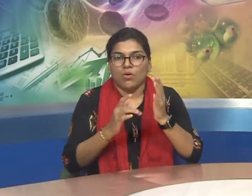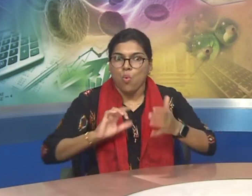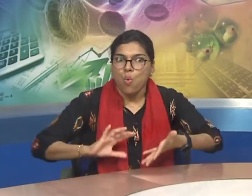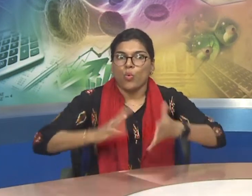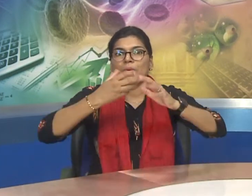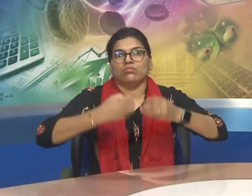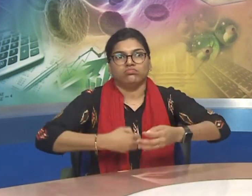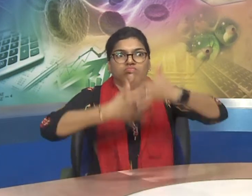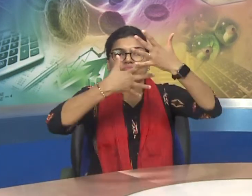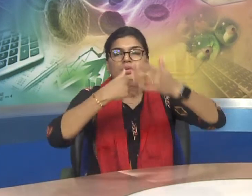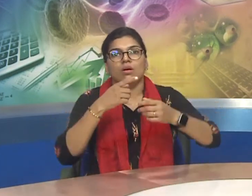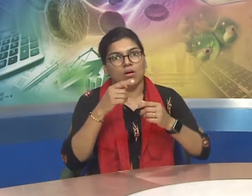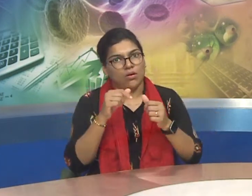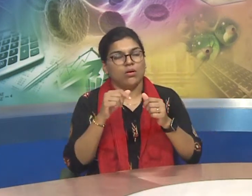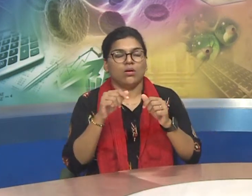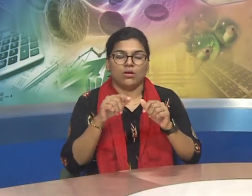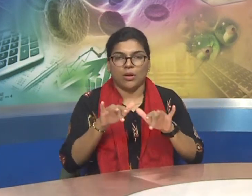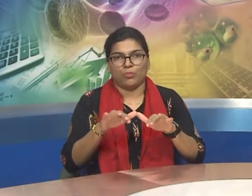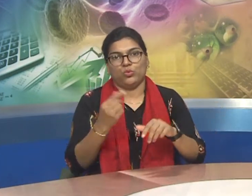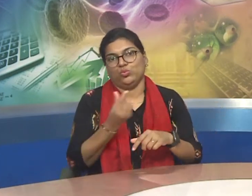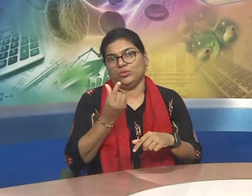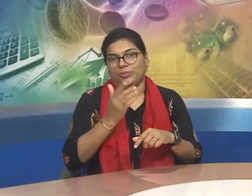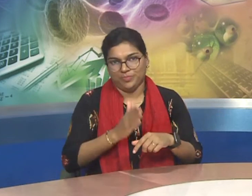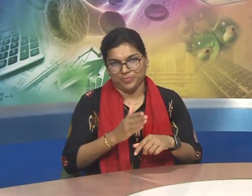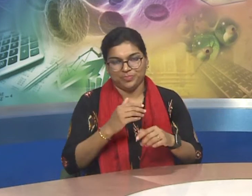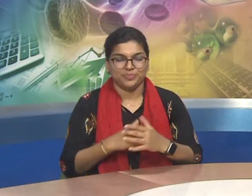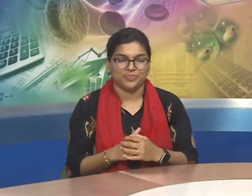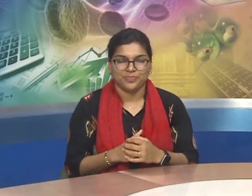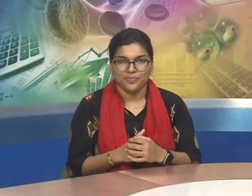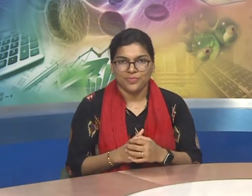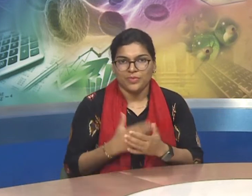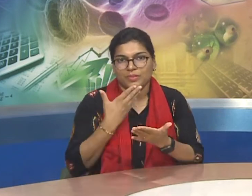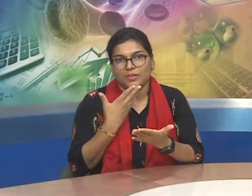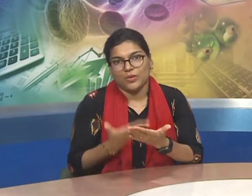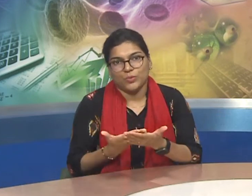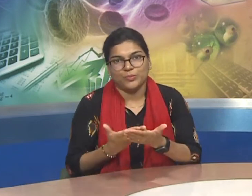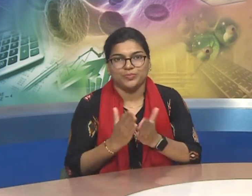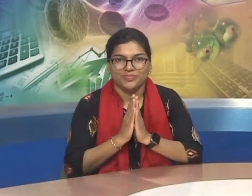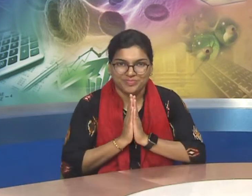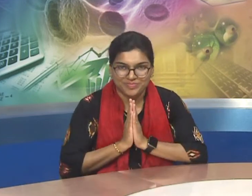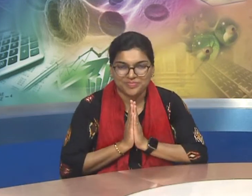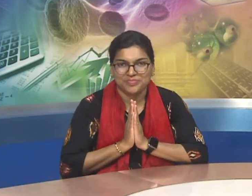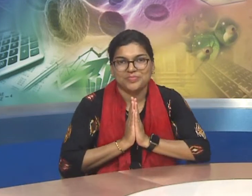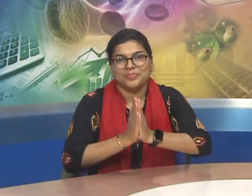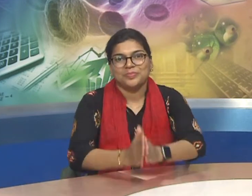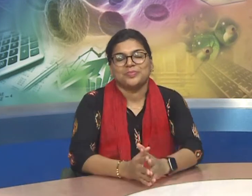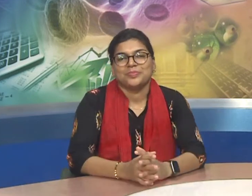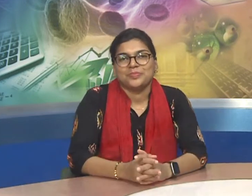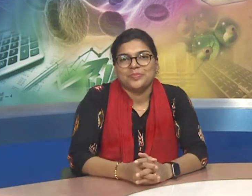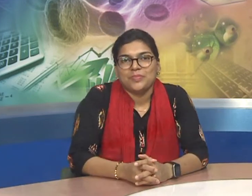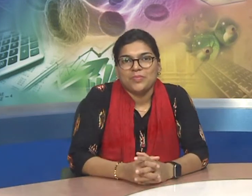digital. So nowadays more libraries are getting modernized. Thank you. Namaskar.